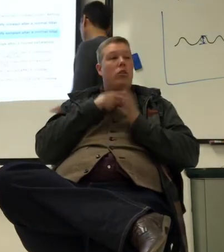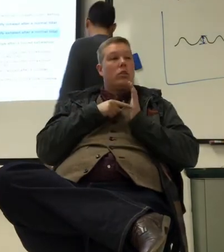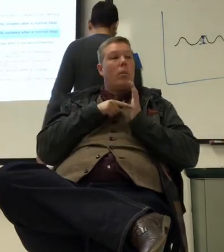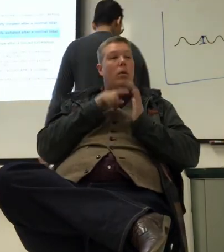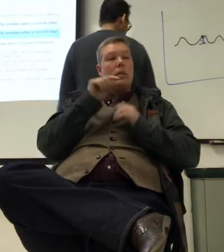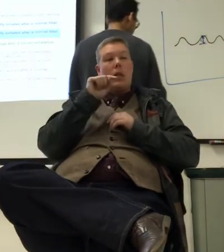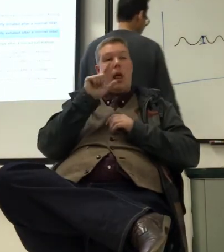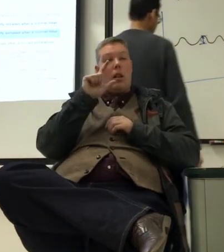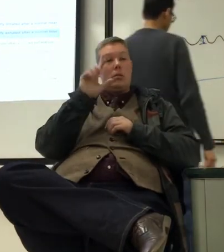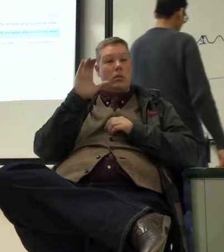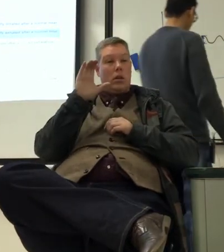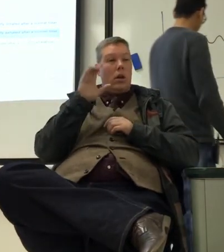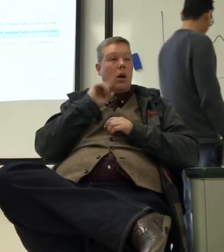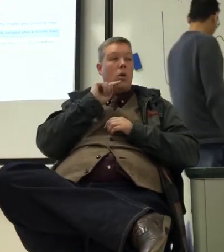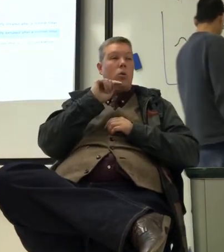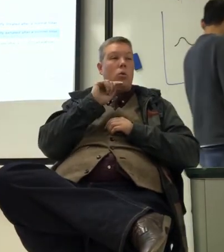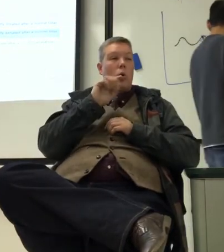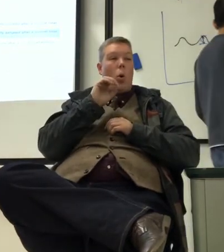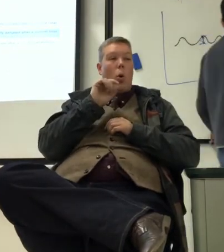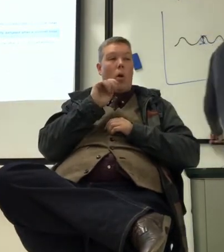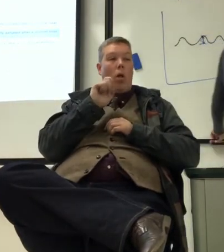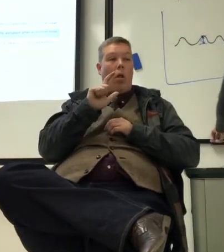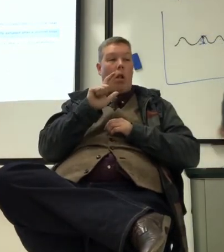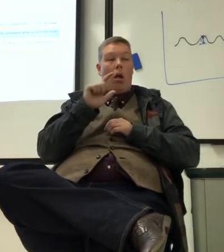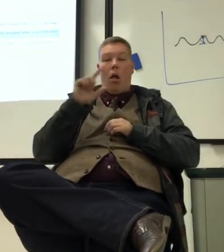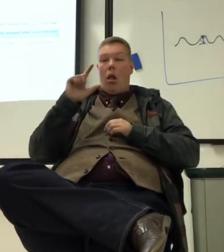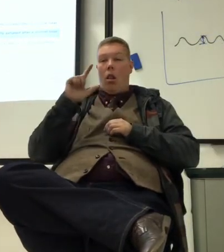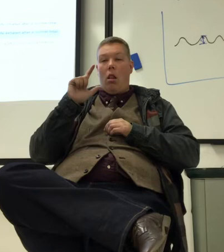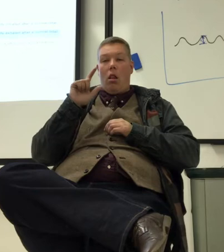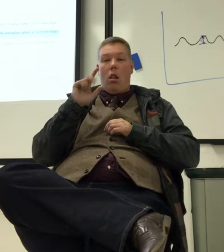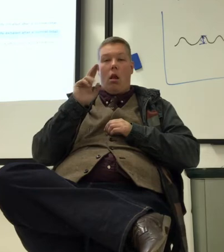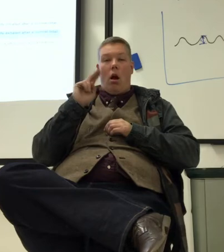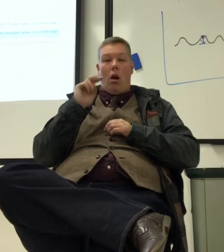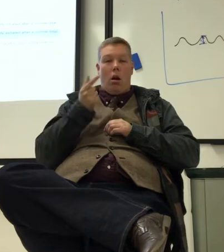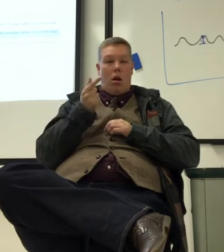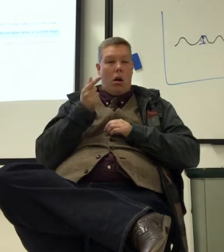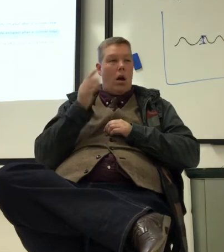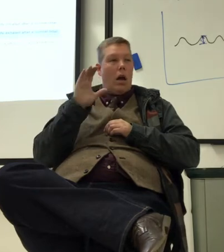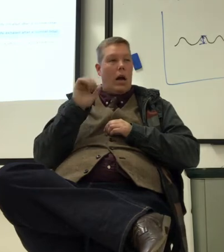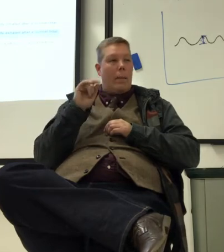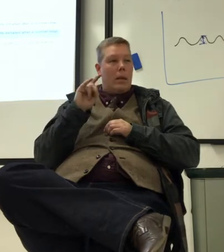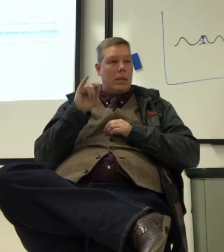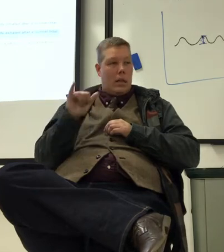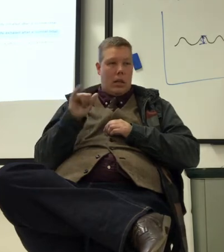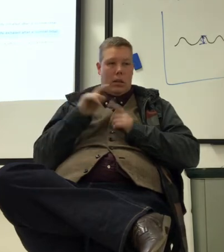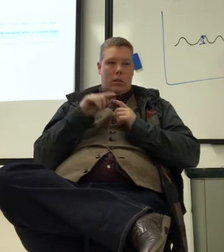TLC, the total lung capacity, is just from top to bottom.